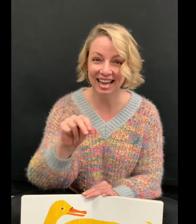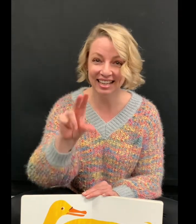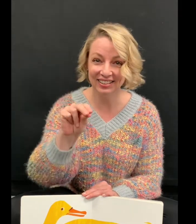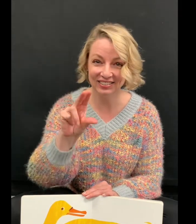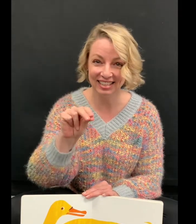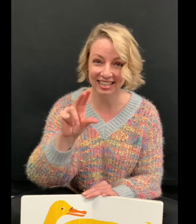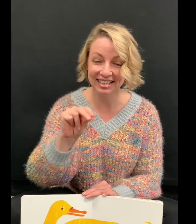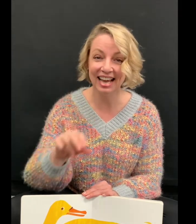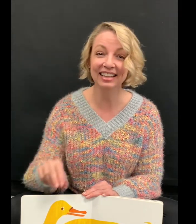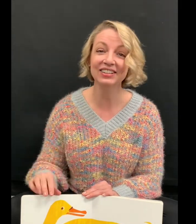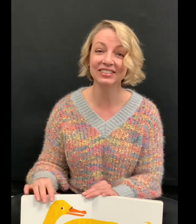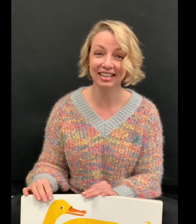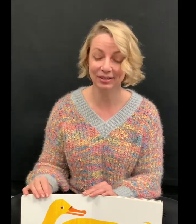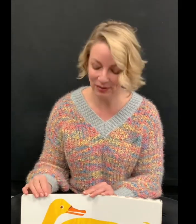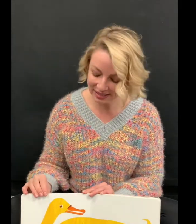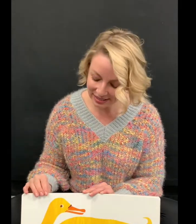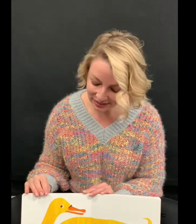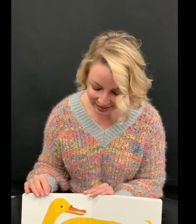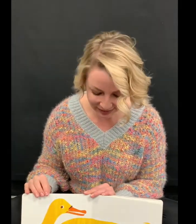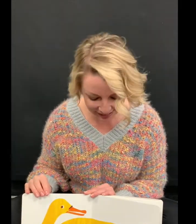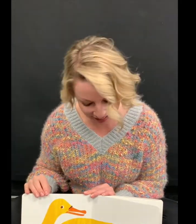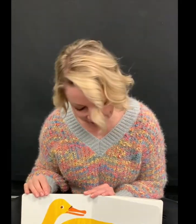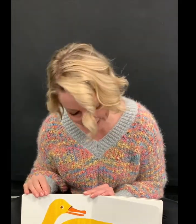Yellow duck, yellow duck, what do you see?